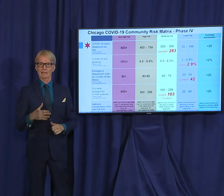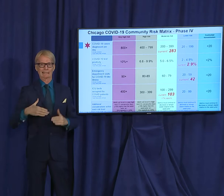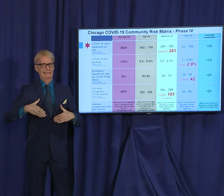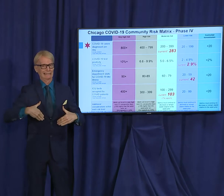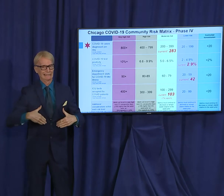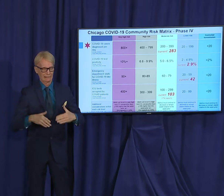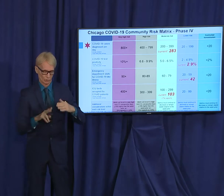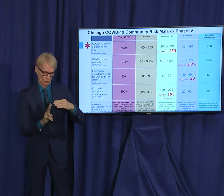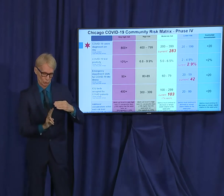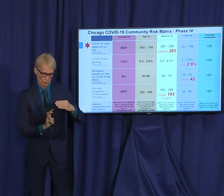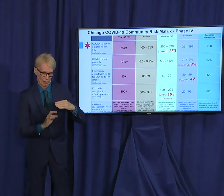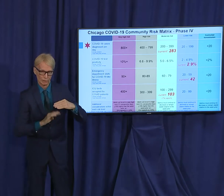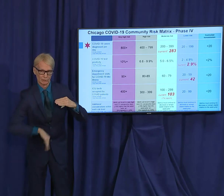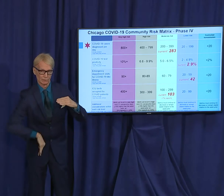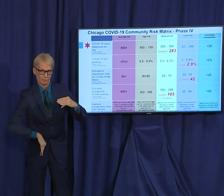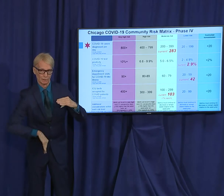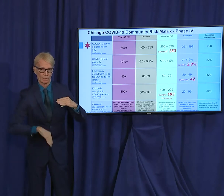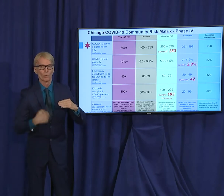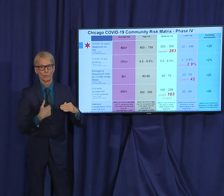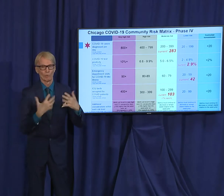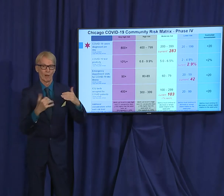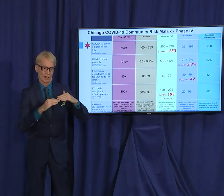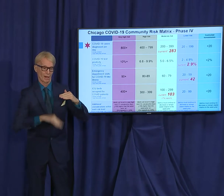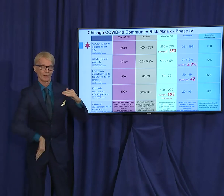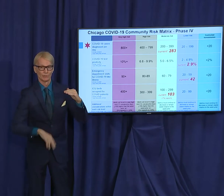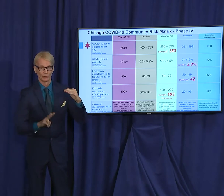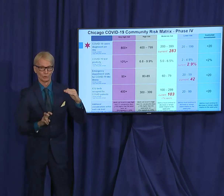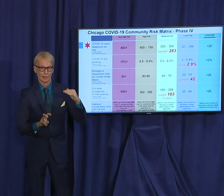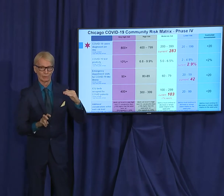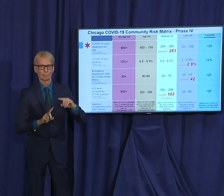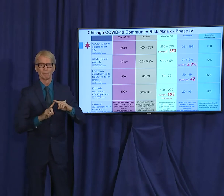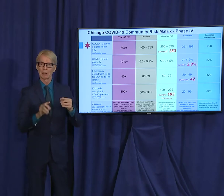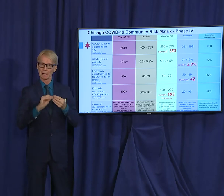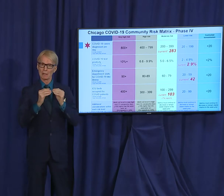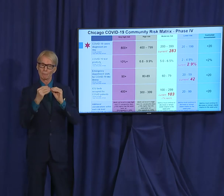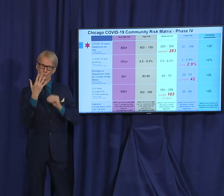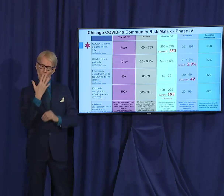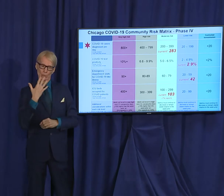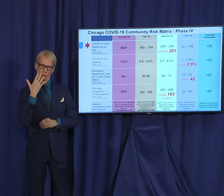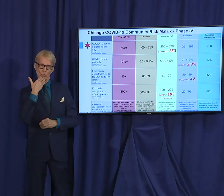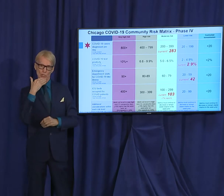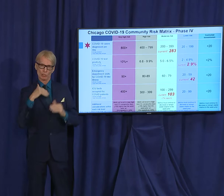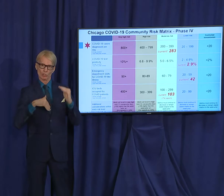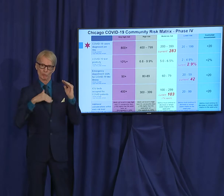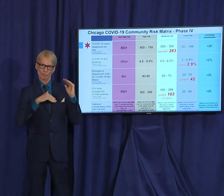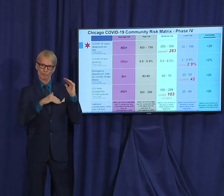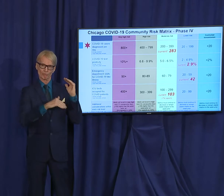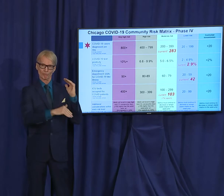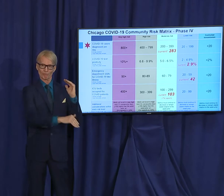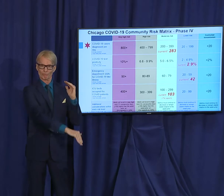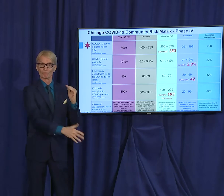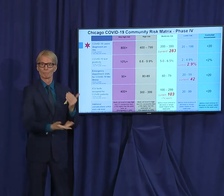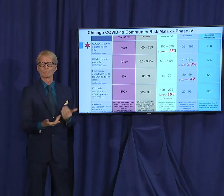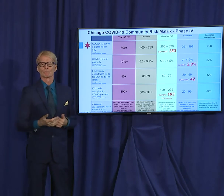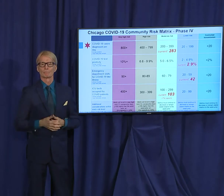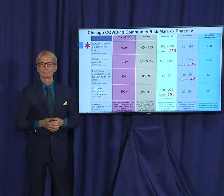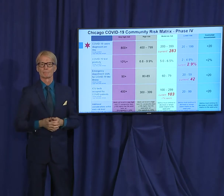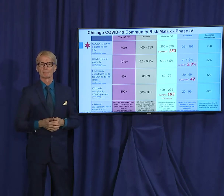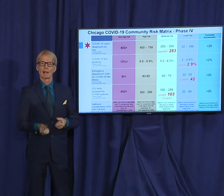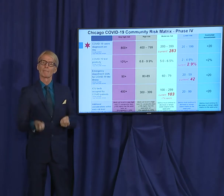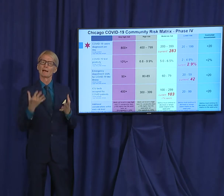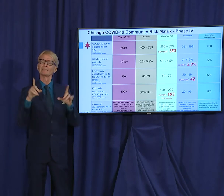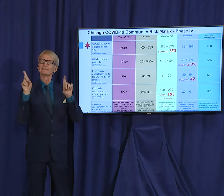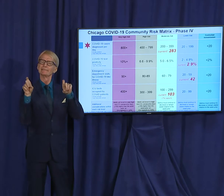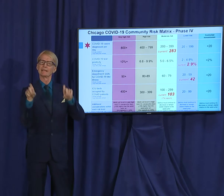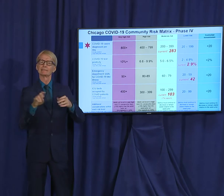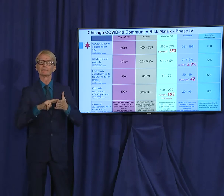200 new cases per day, which is where we'd like to get, but the numbers are looking good and slowly trending down. Our test positivity